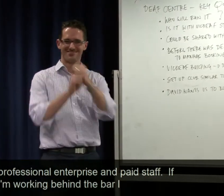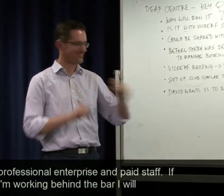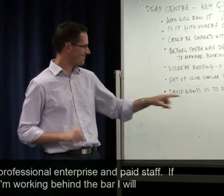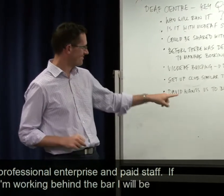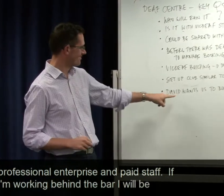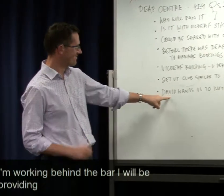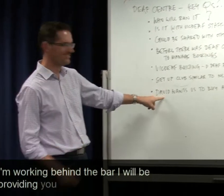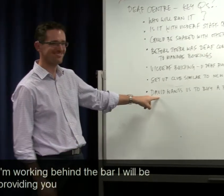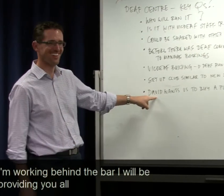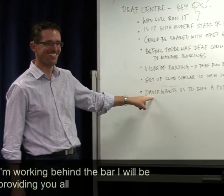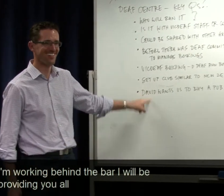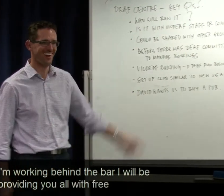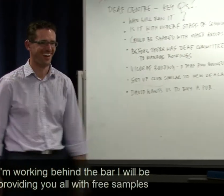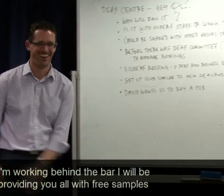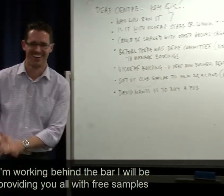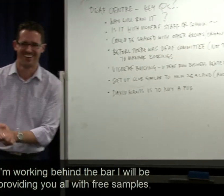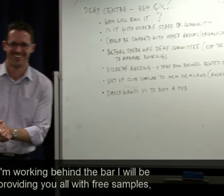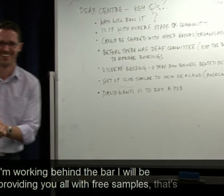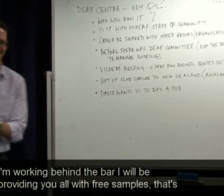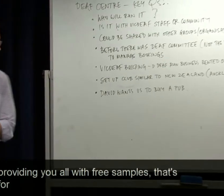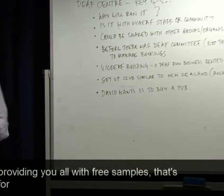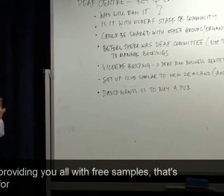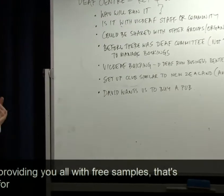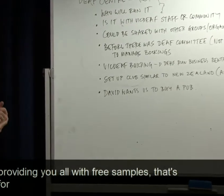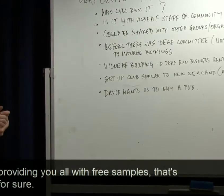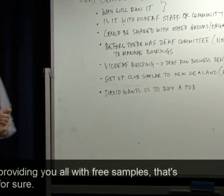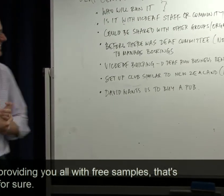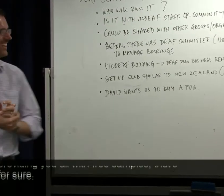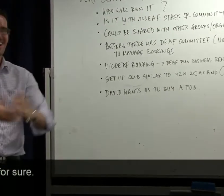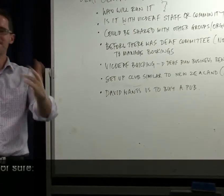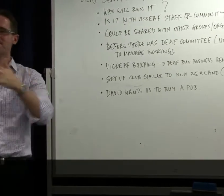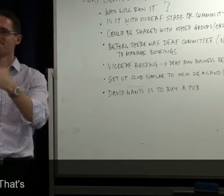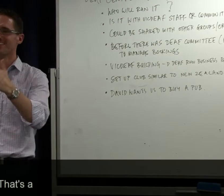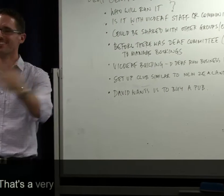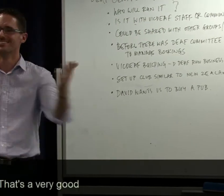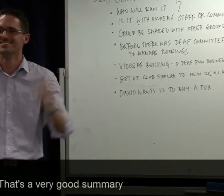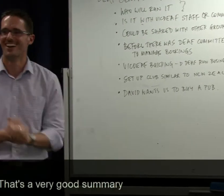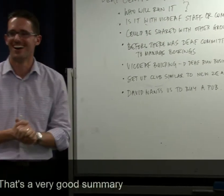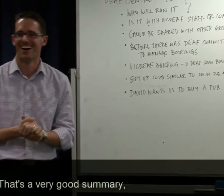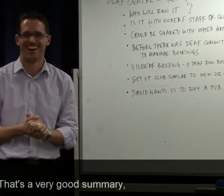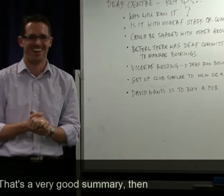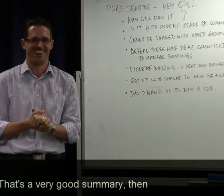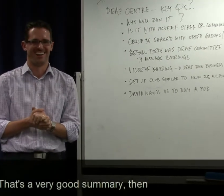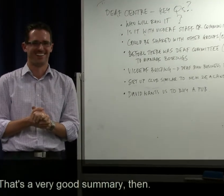Oh, that's a very good summary then. David wants... Okay, any other ideas or comments?